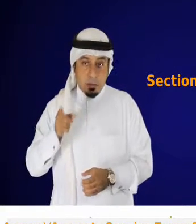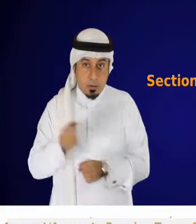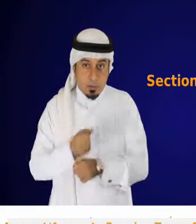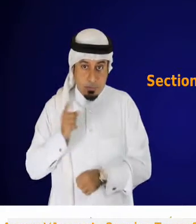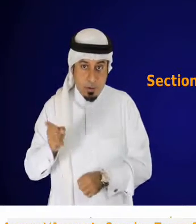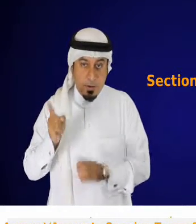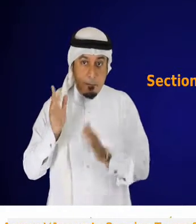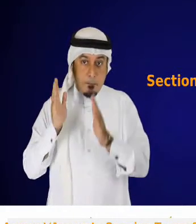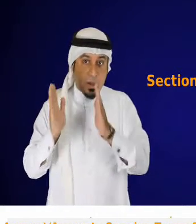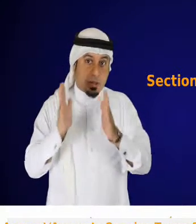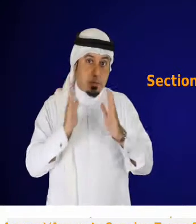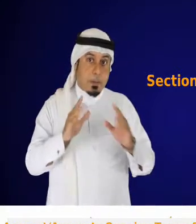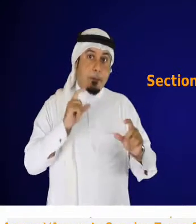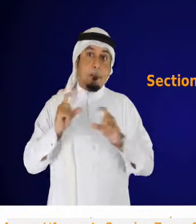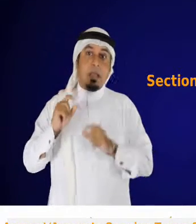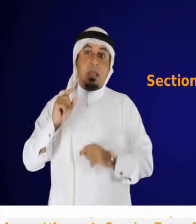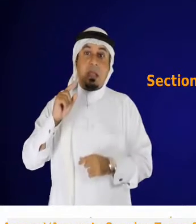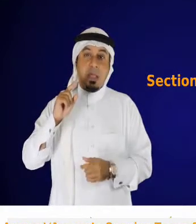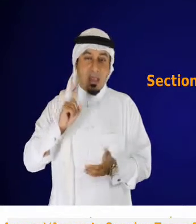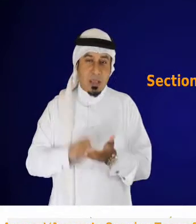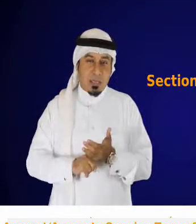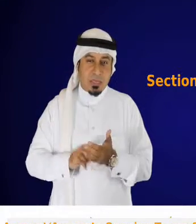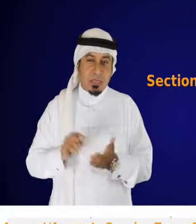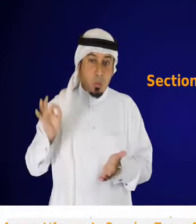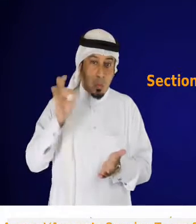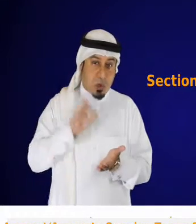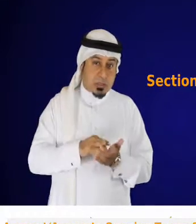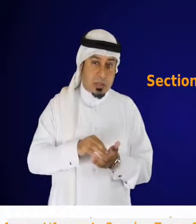Section 5. General Provision.